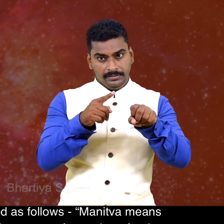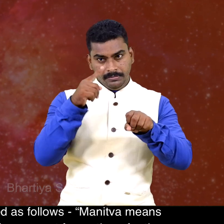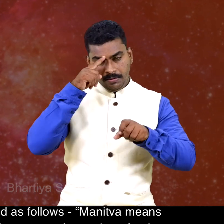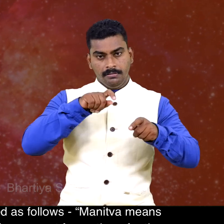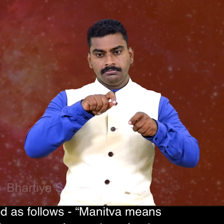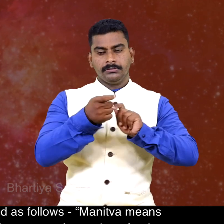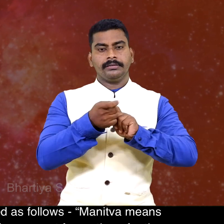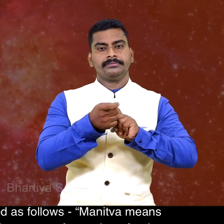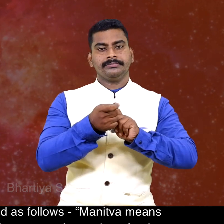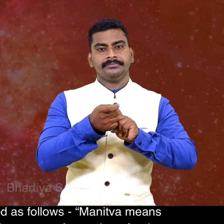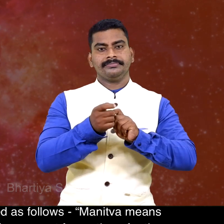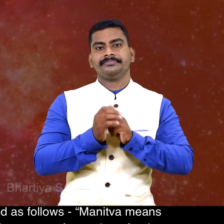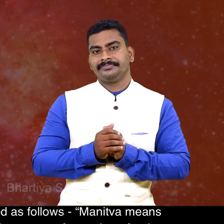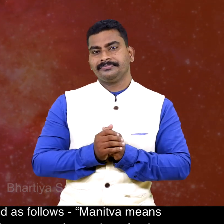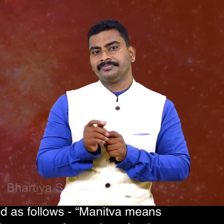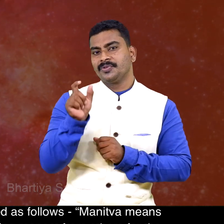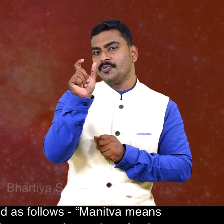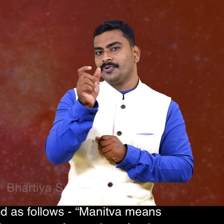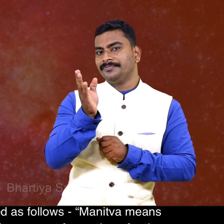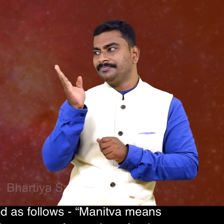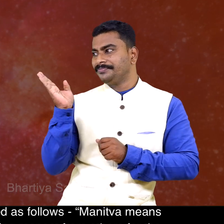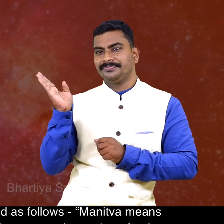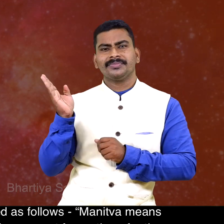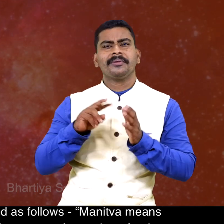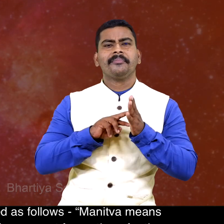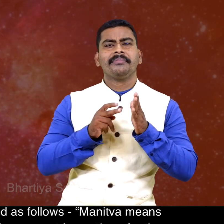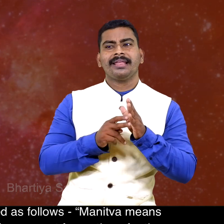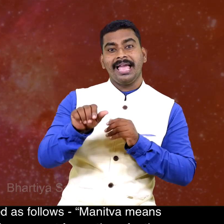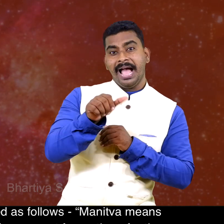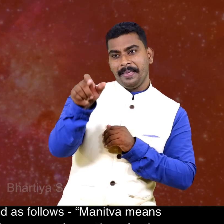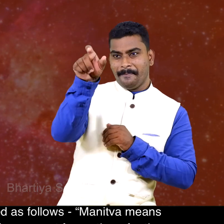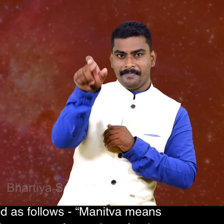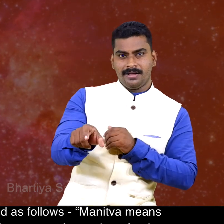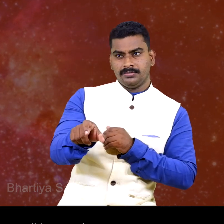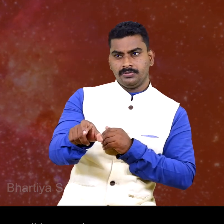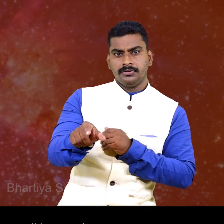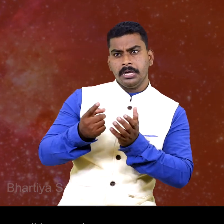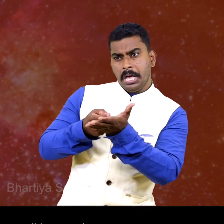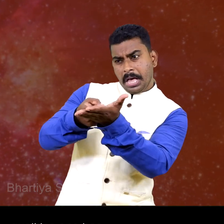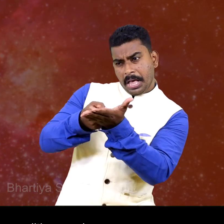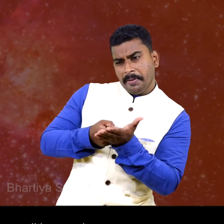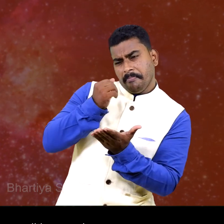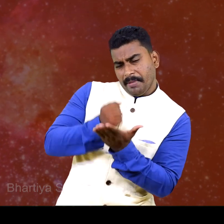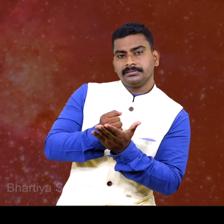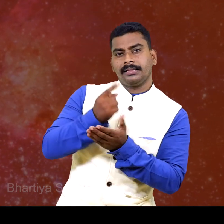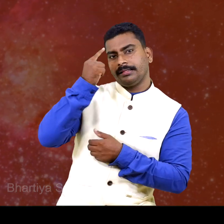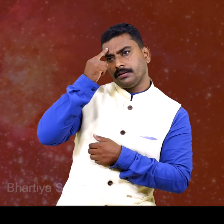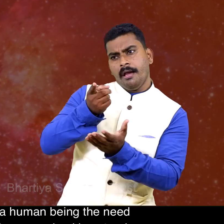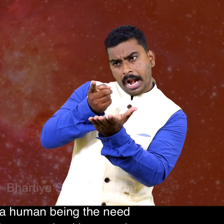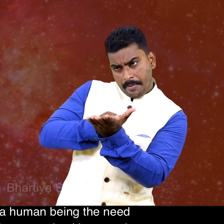Manitva means demanding respect from others for the qualities one has. In a